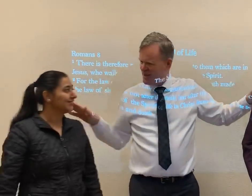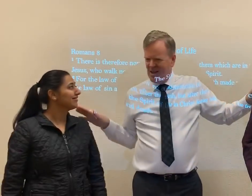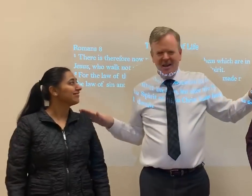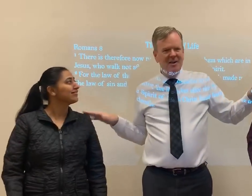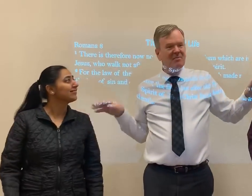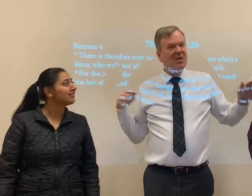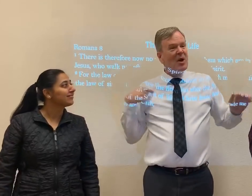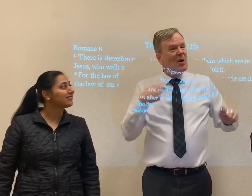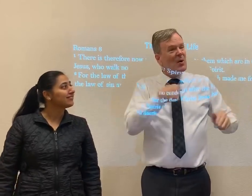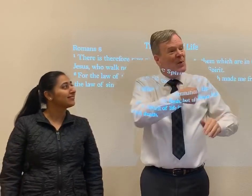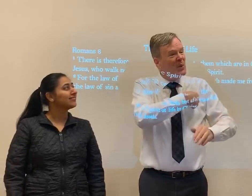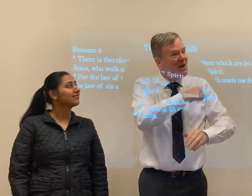So these two,